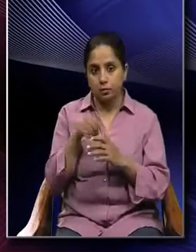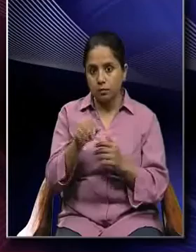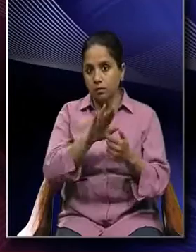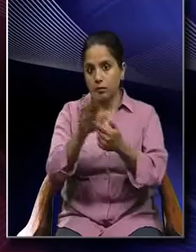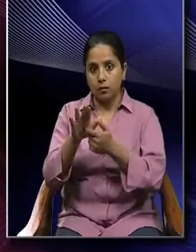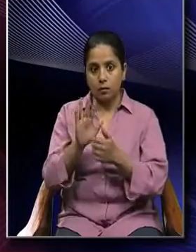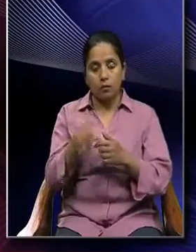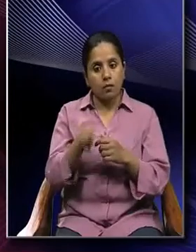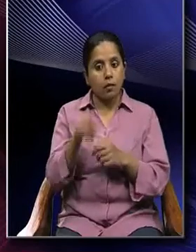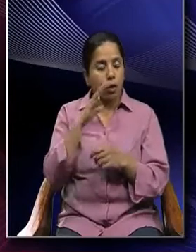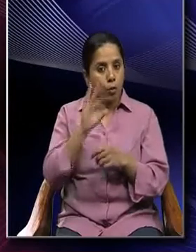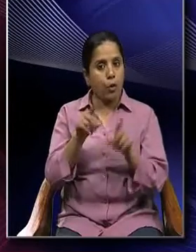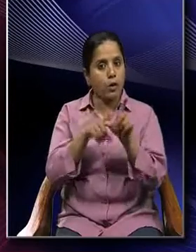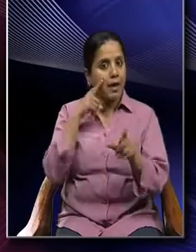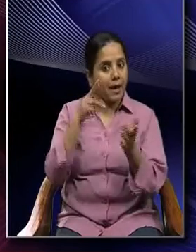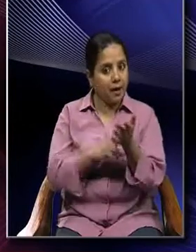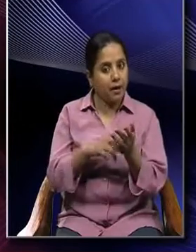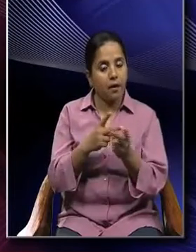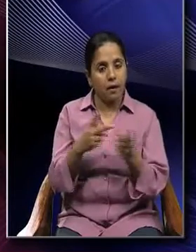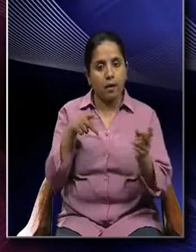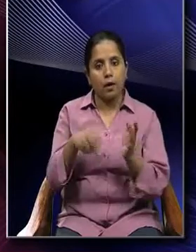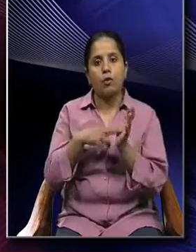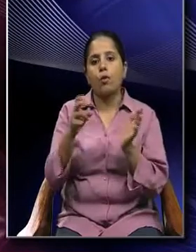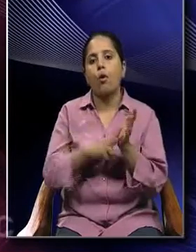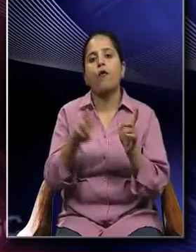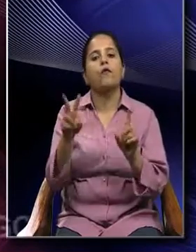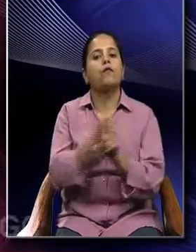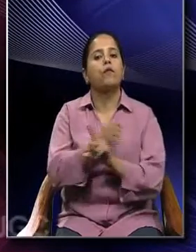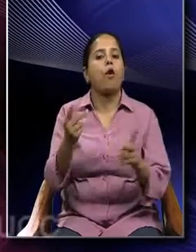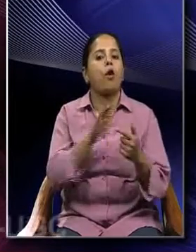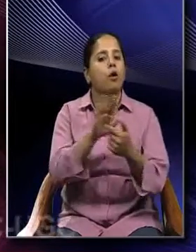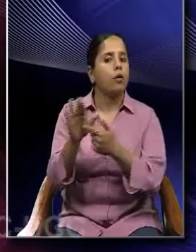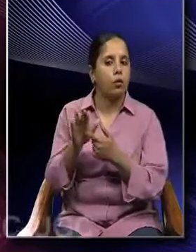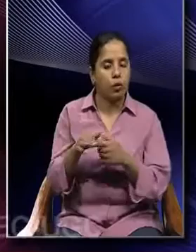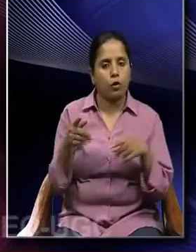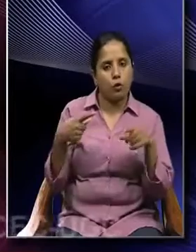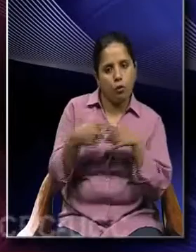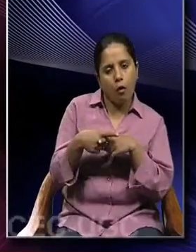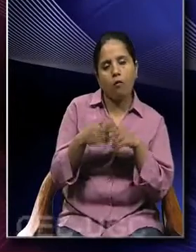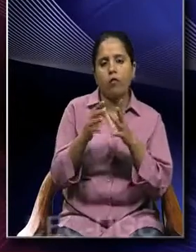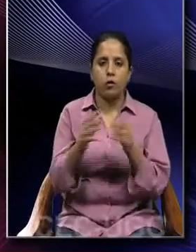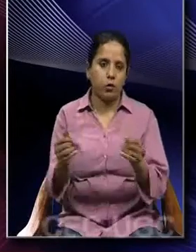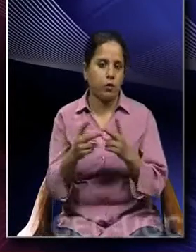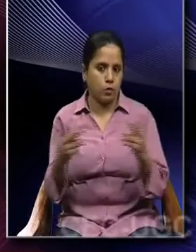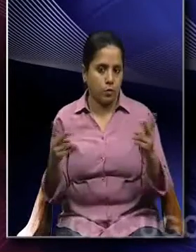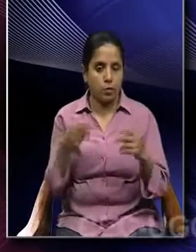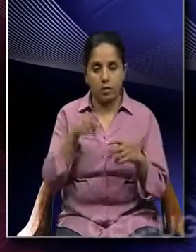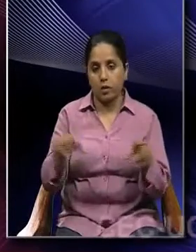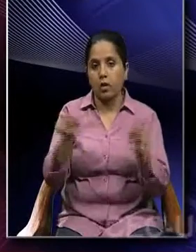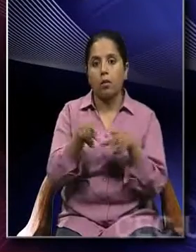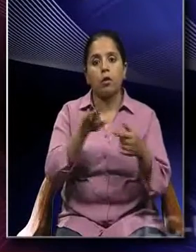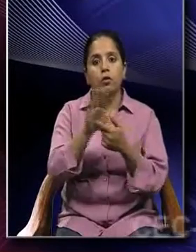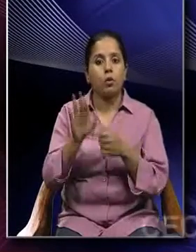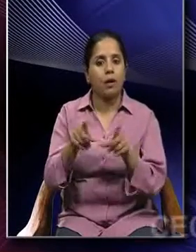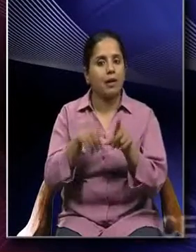the essence of the yin of the non-violent approach to conflict resolution. And this also represents the